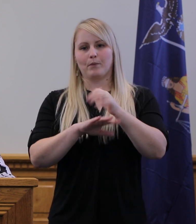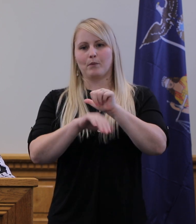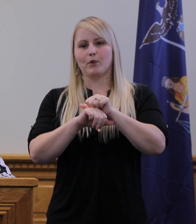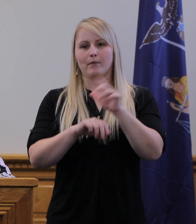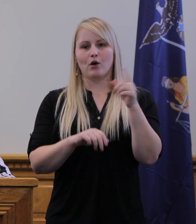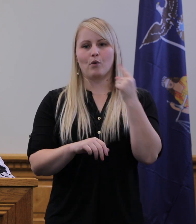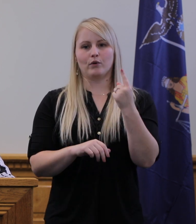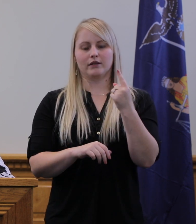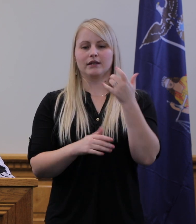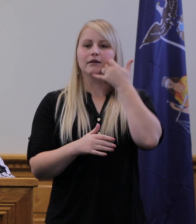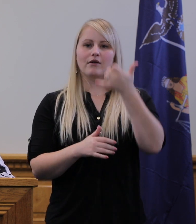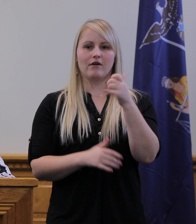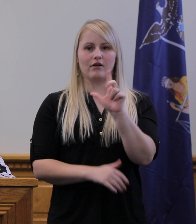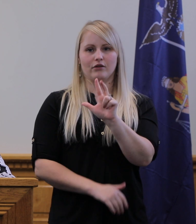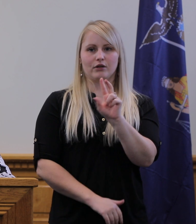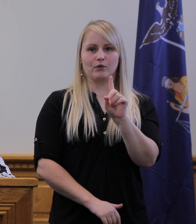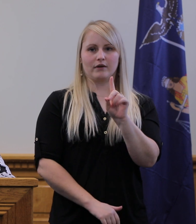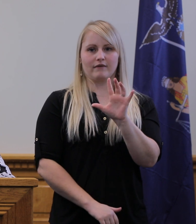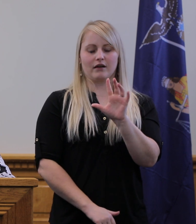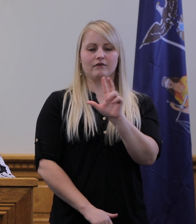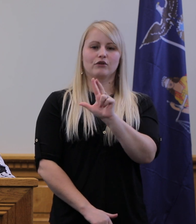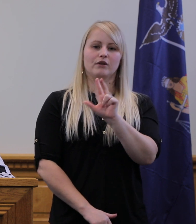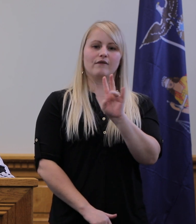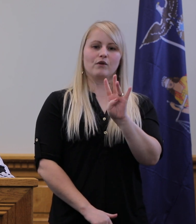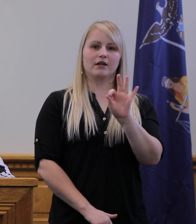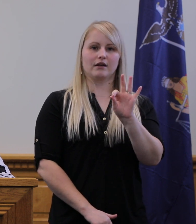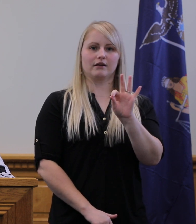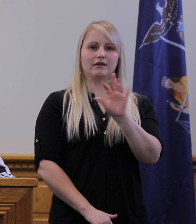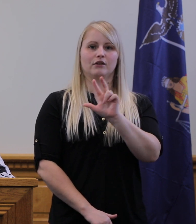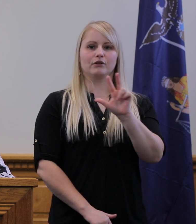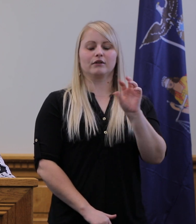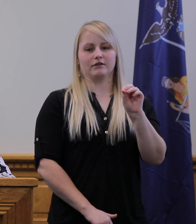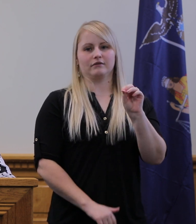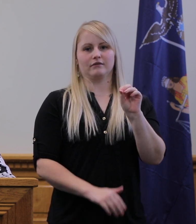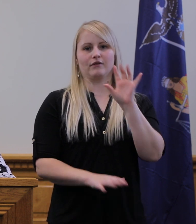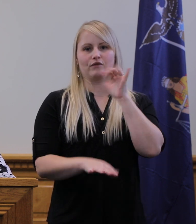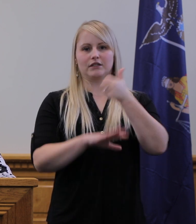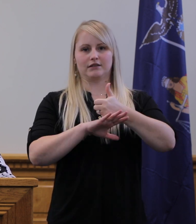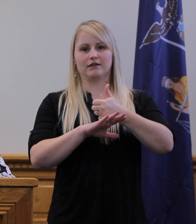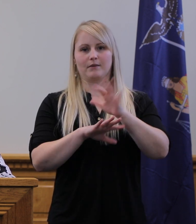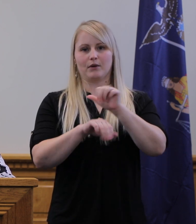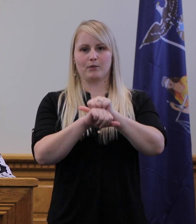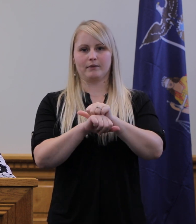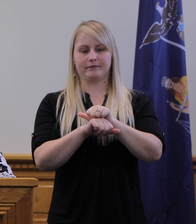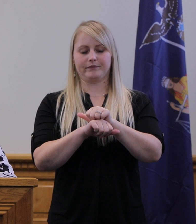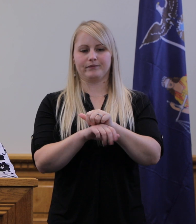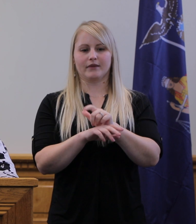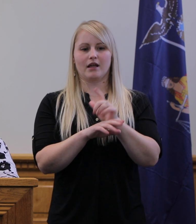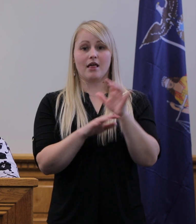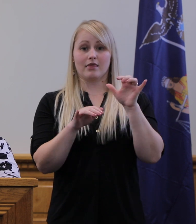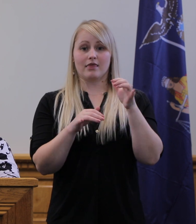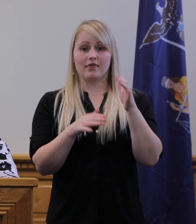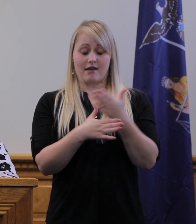315-349-3547 to schedule a time. The 7-day rolling average for people testing positive for COVID in Oswego County